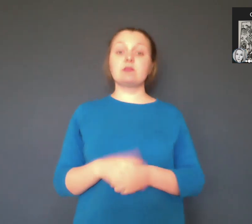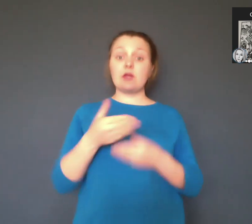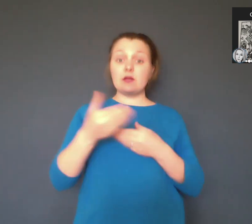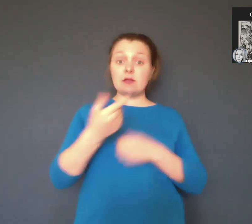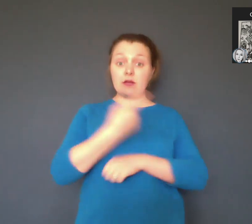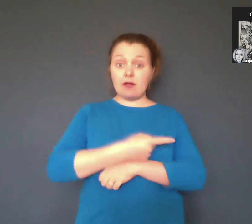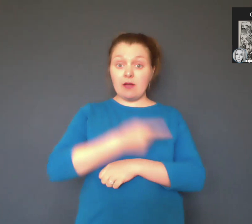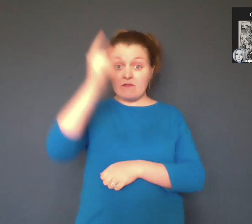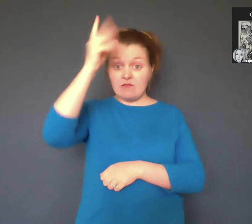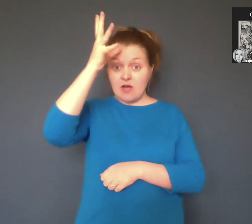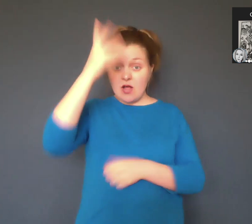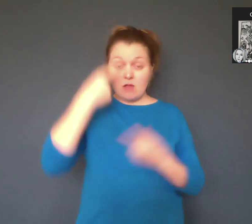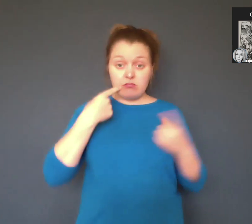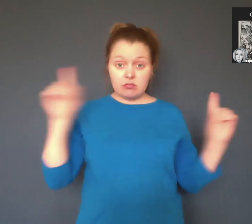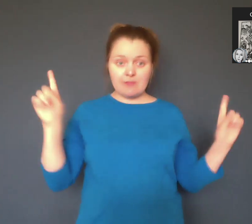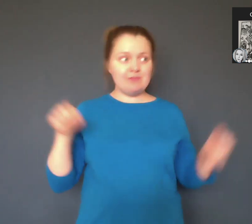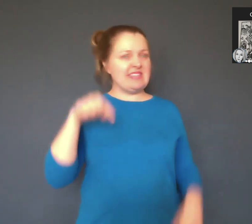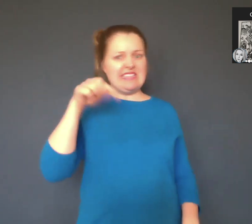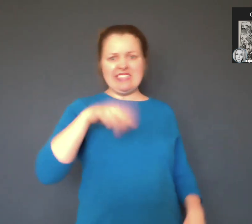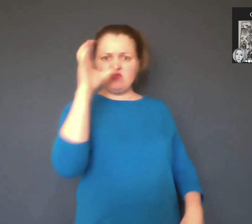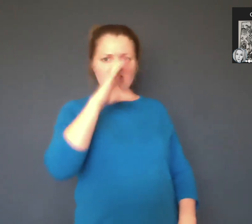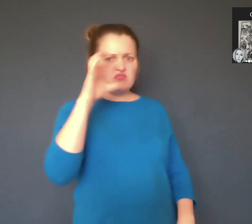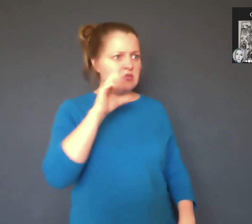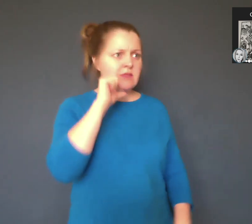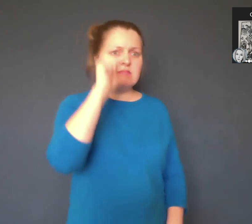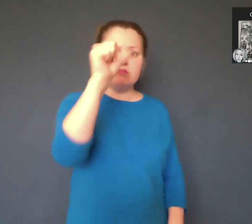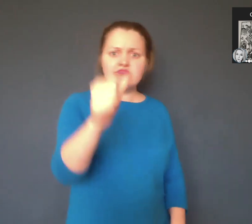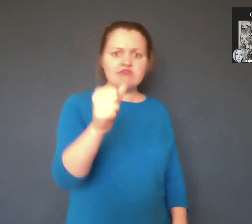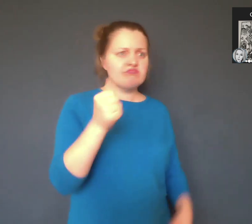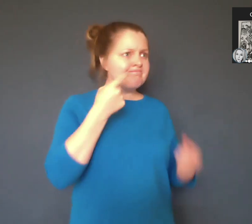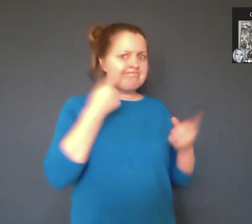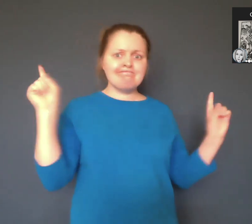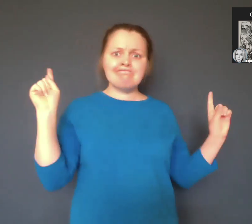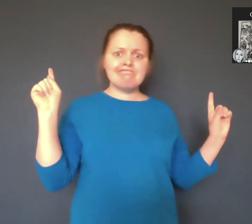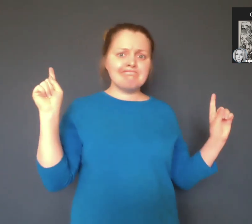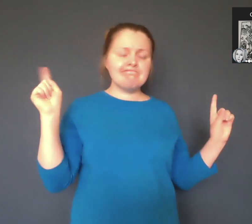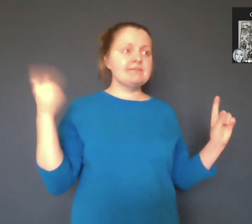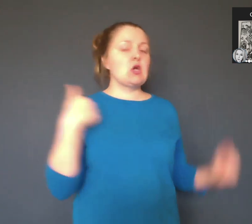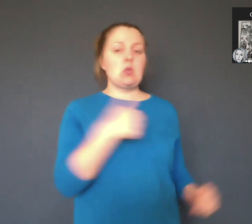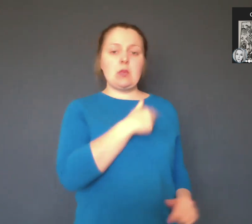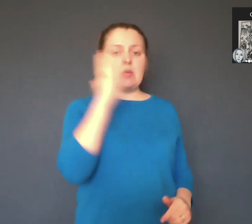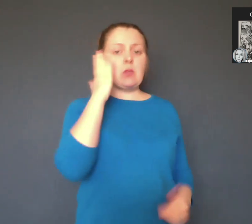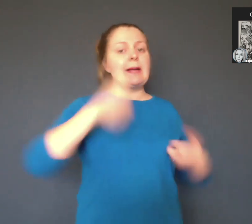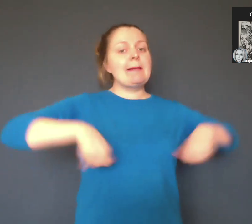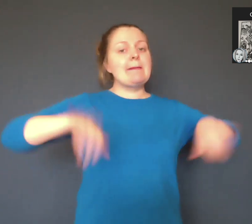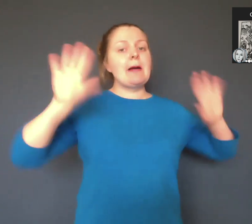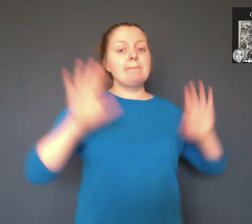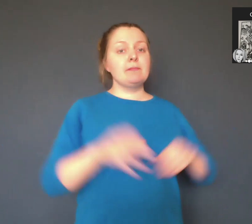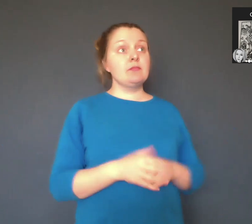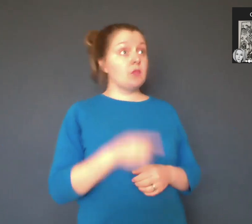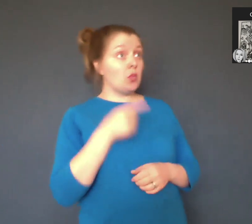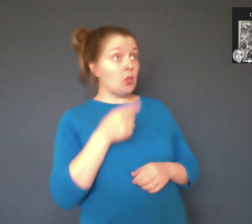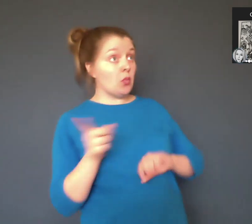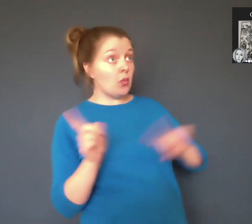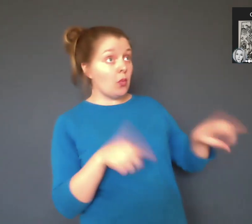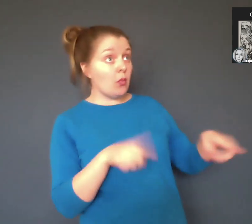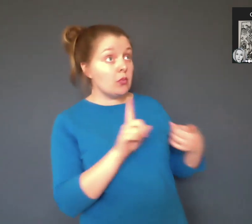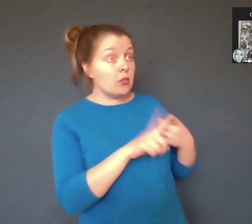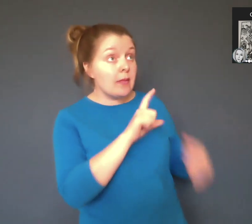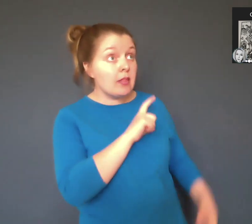to give it up." "Are you going to the police?" his wife asked him. "Yes, and they'll want